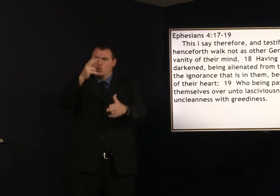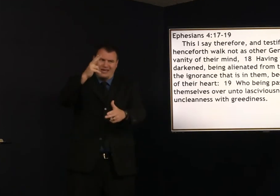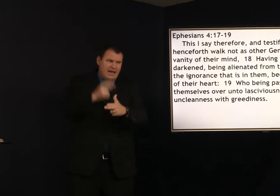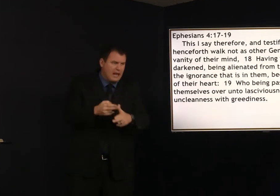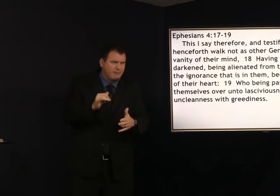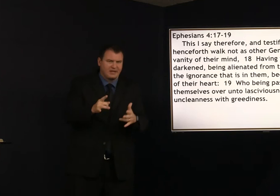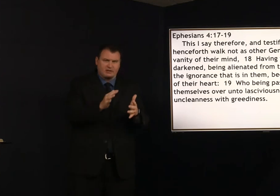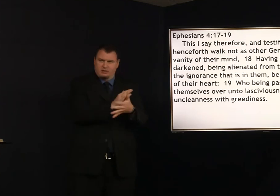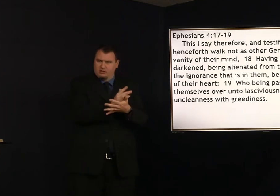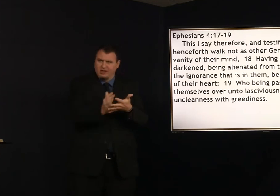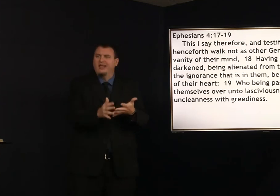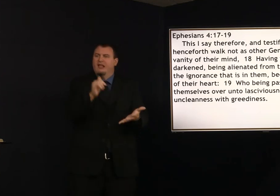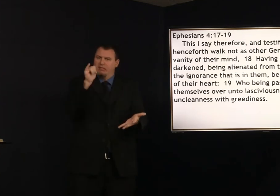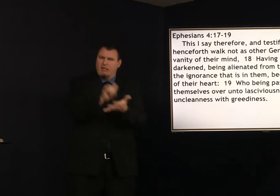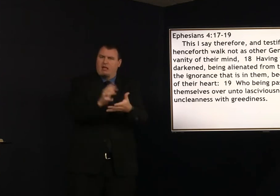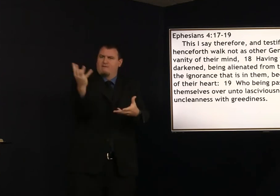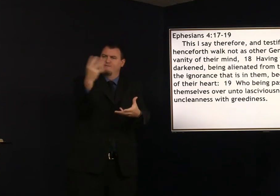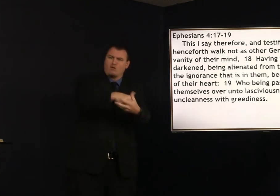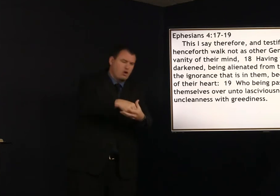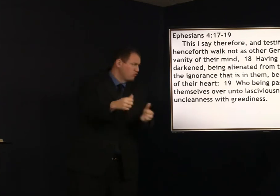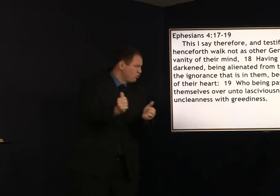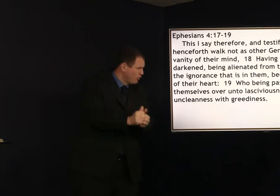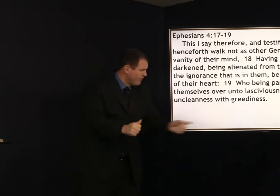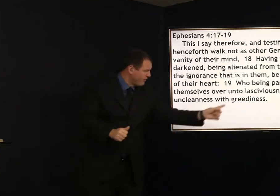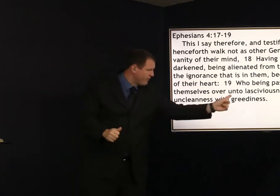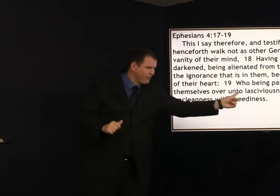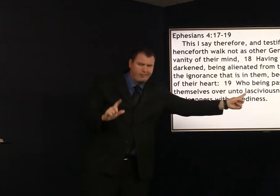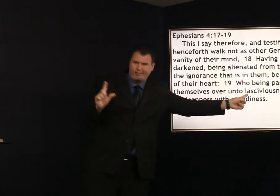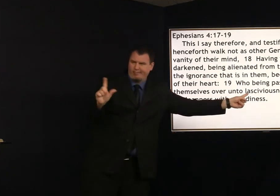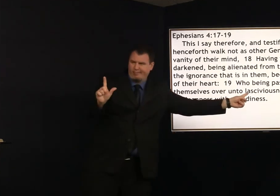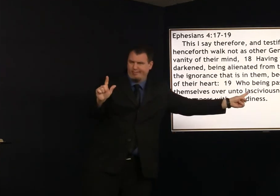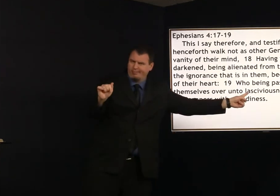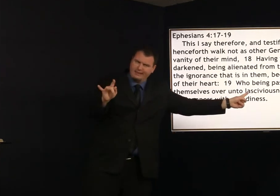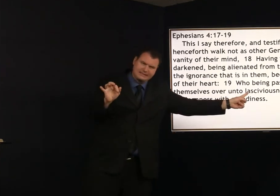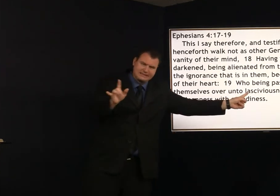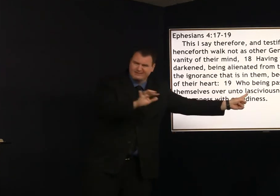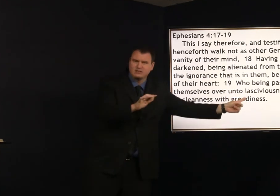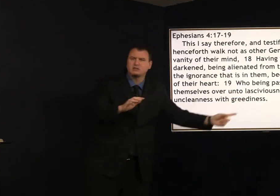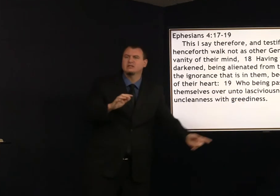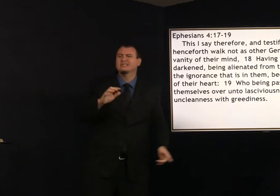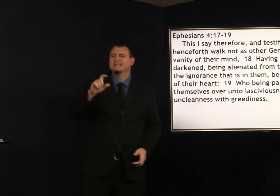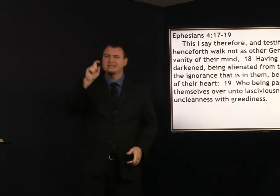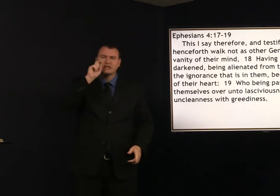any kind of sin. Those are all included in lasciviousness.